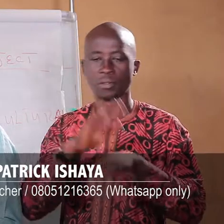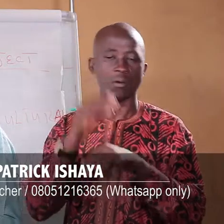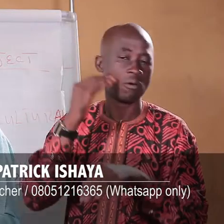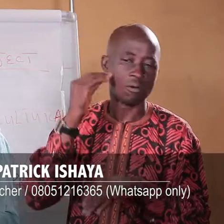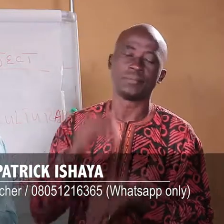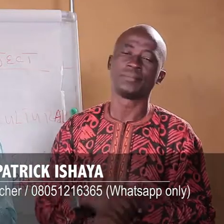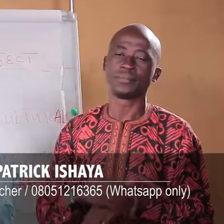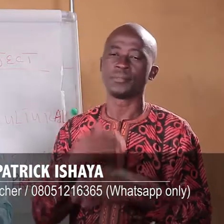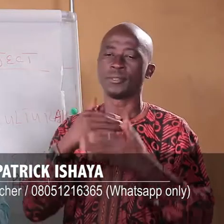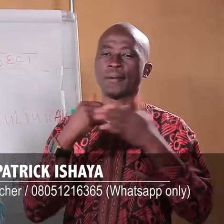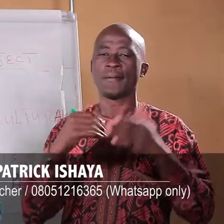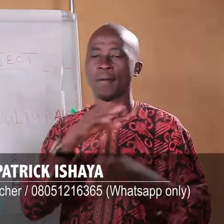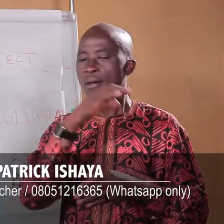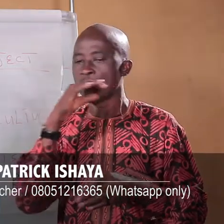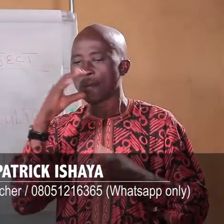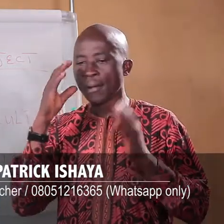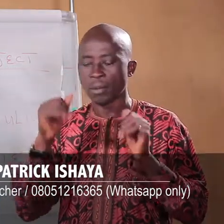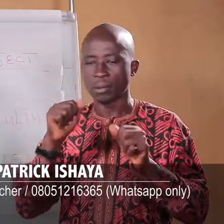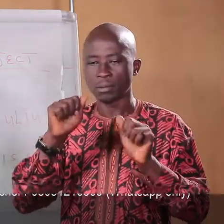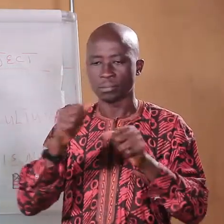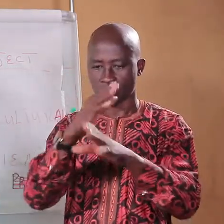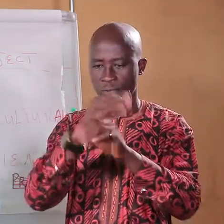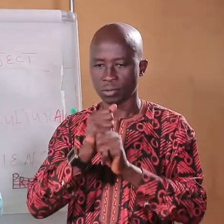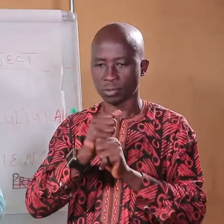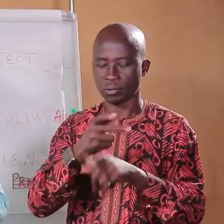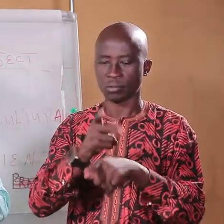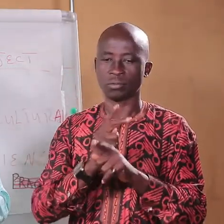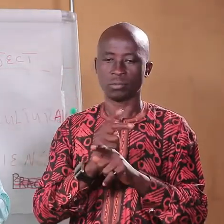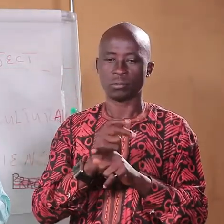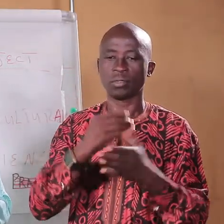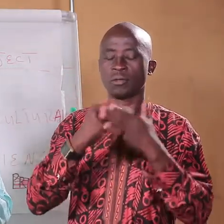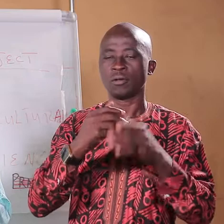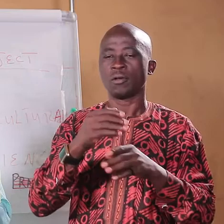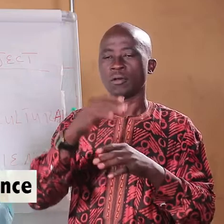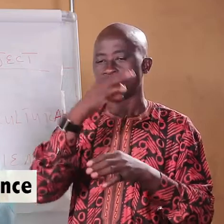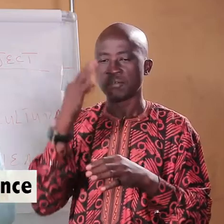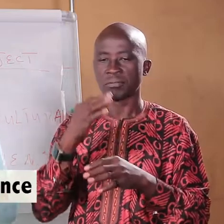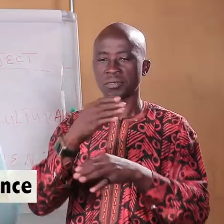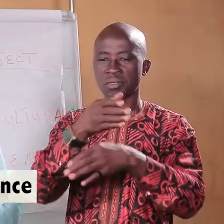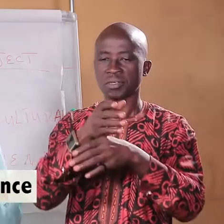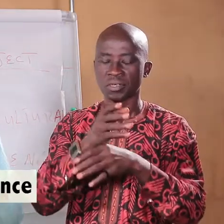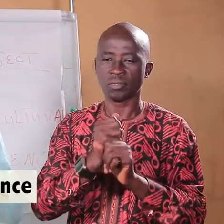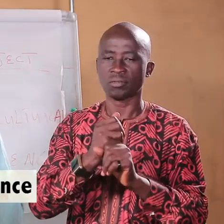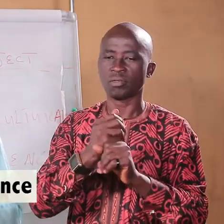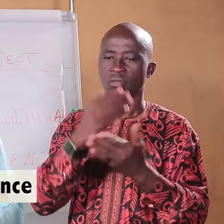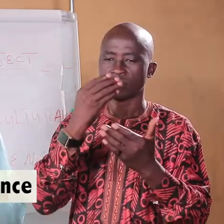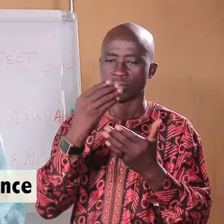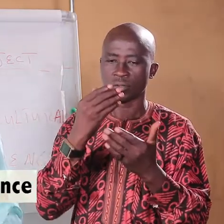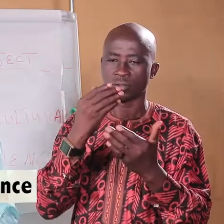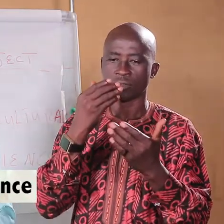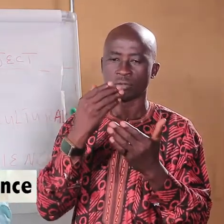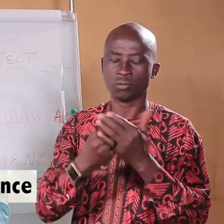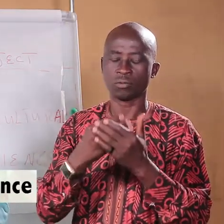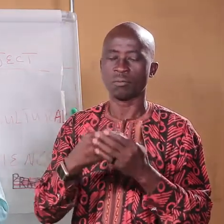home, before a farmer can obtain a loan, before a farmer could get a substantial